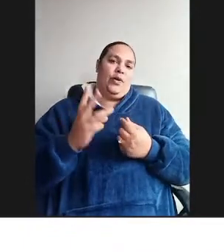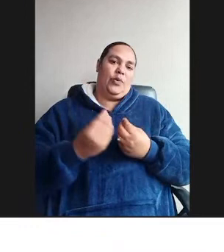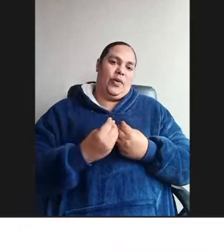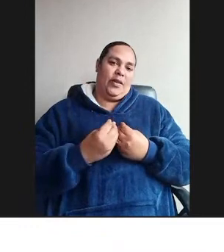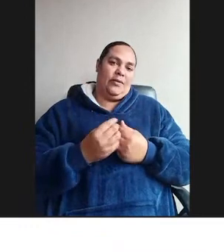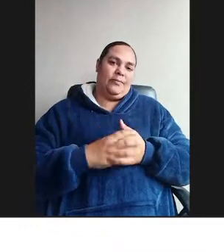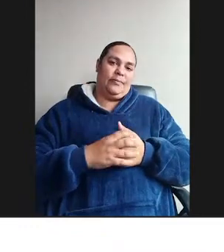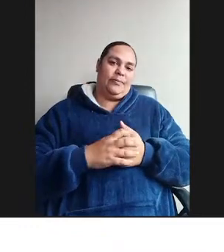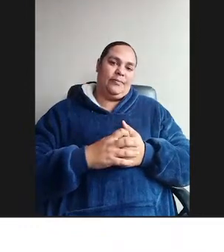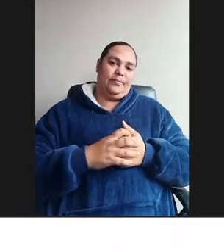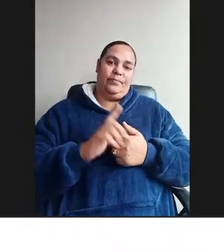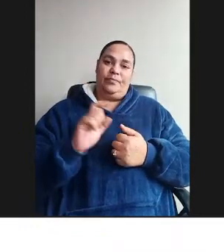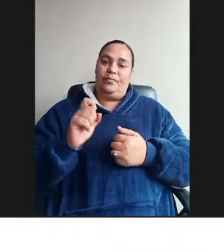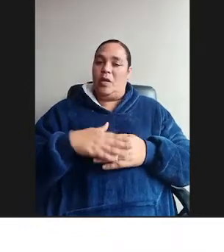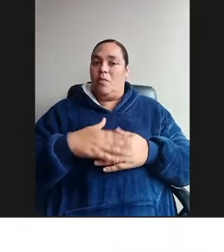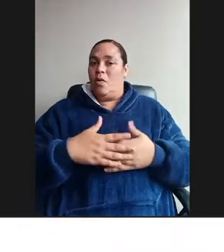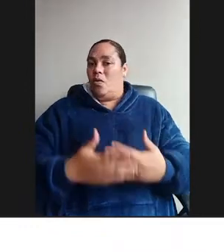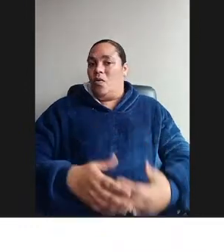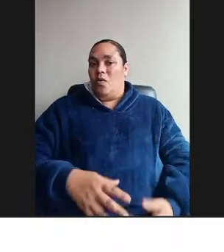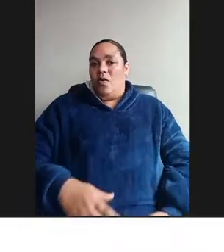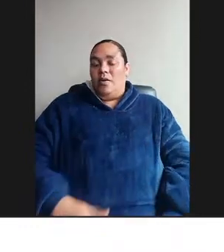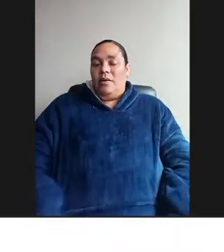Any question that you remember, James? Another one?